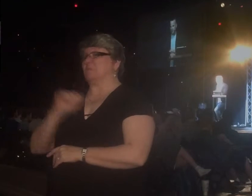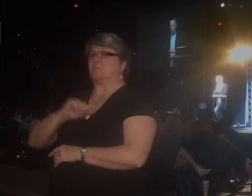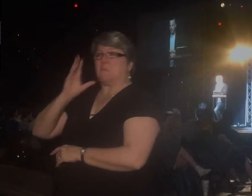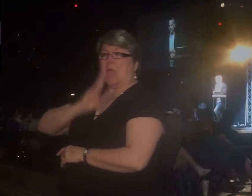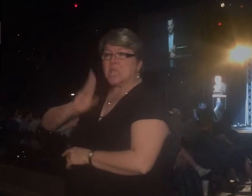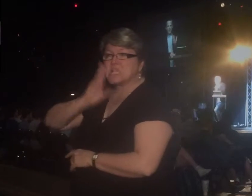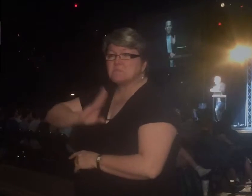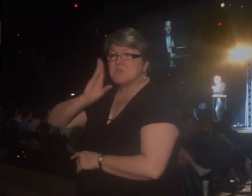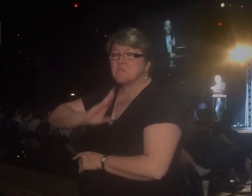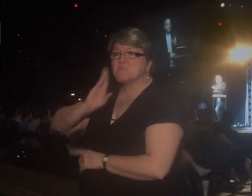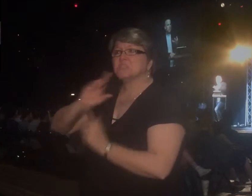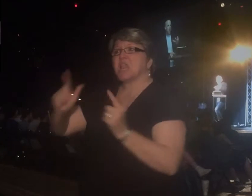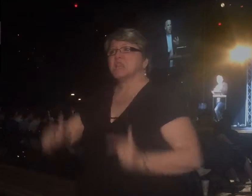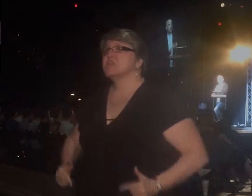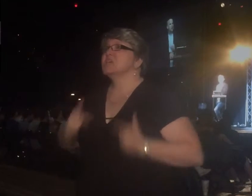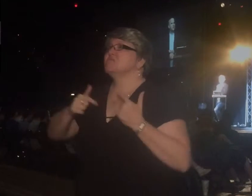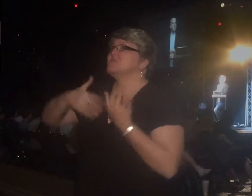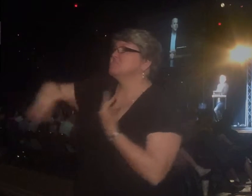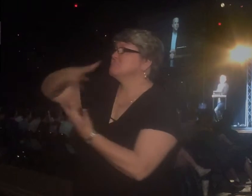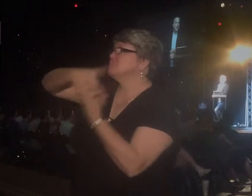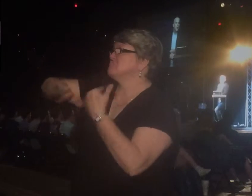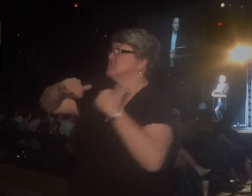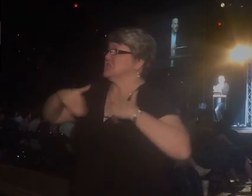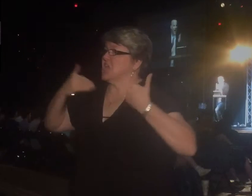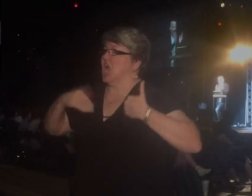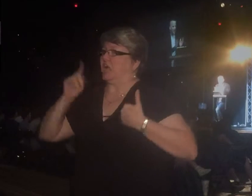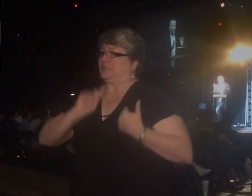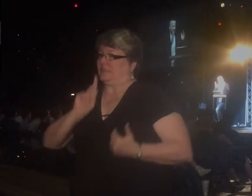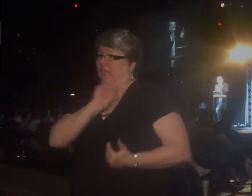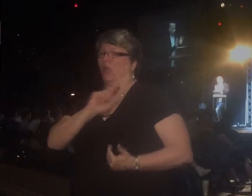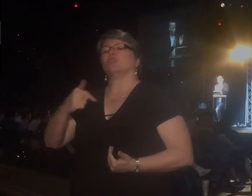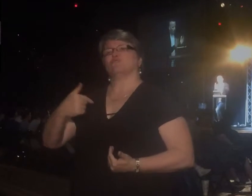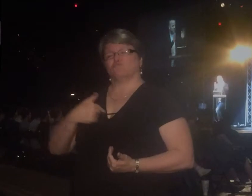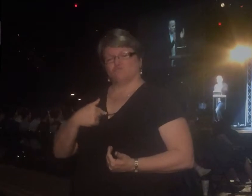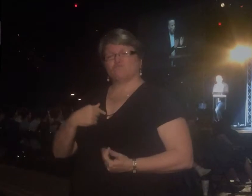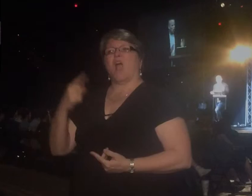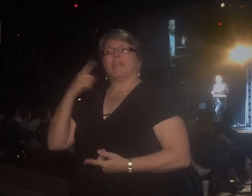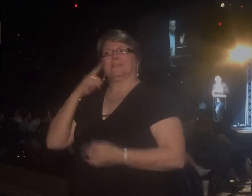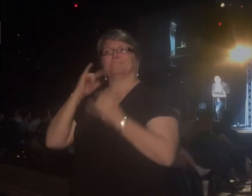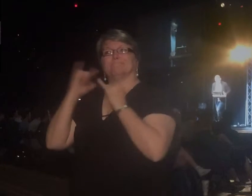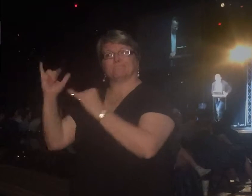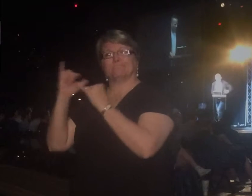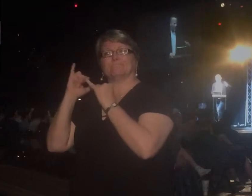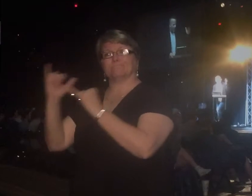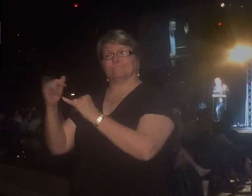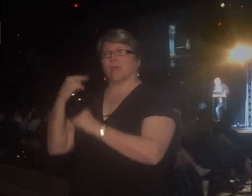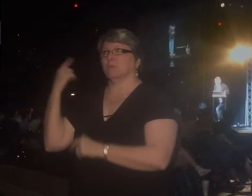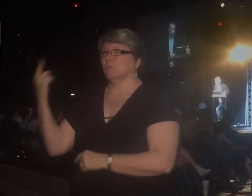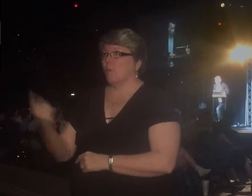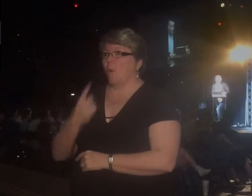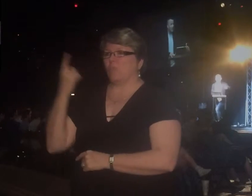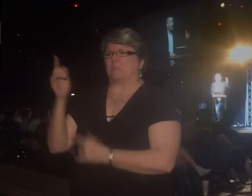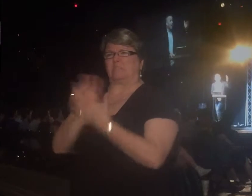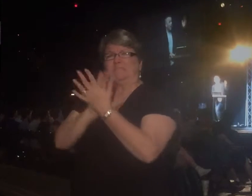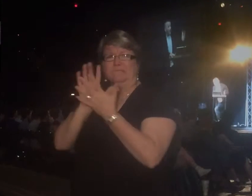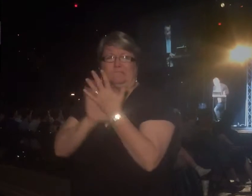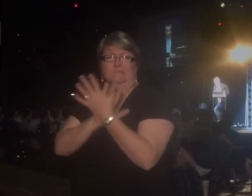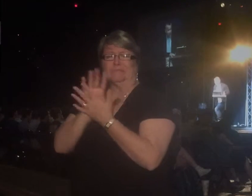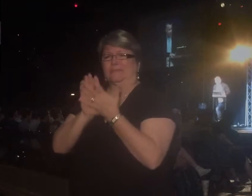of living among young singles, I would say I hear this all the time.